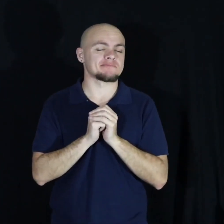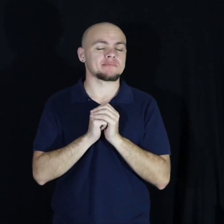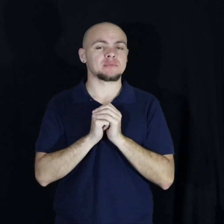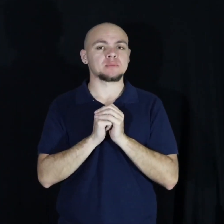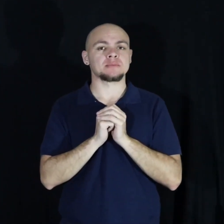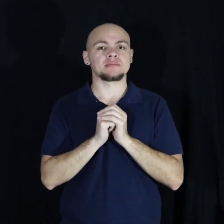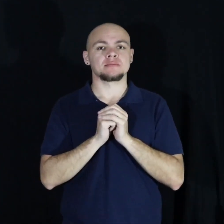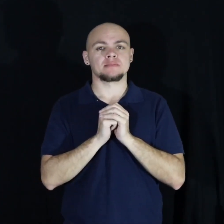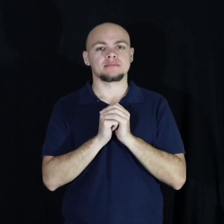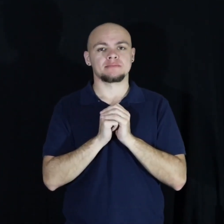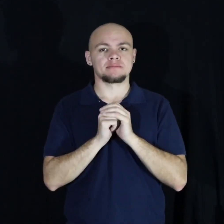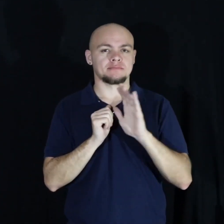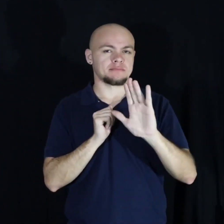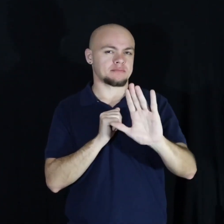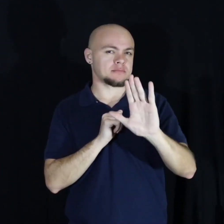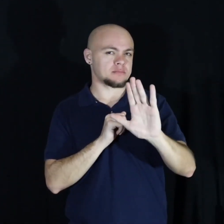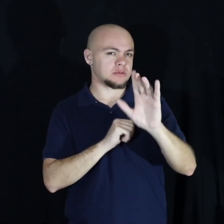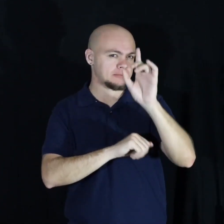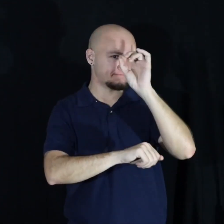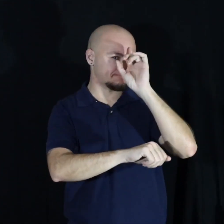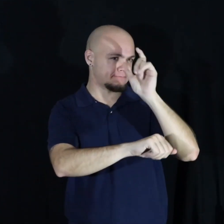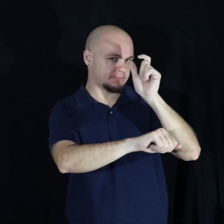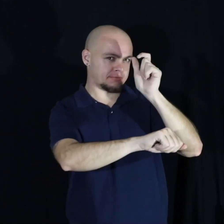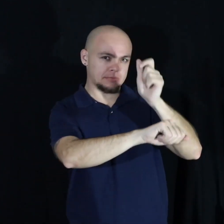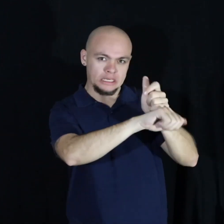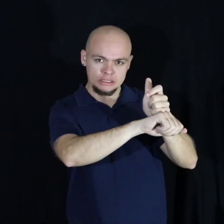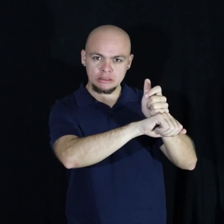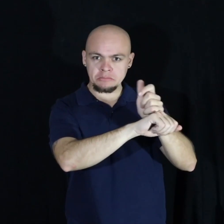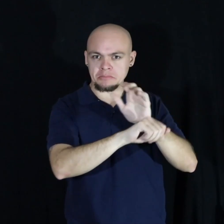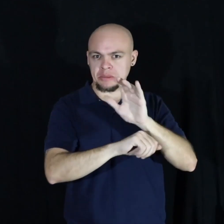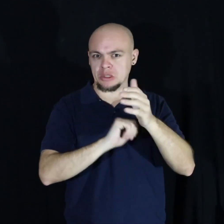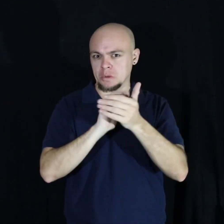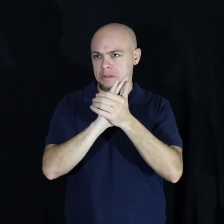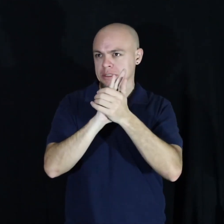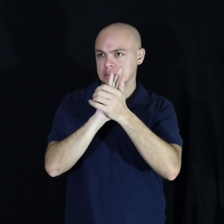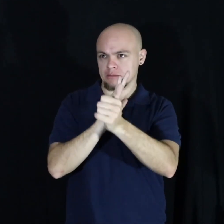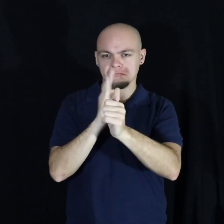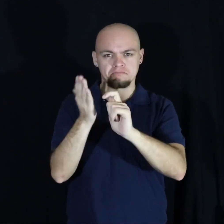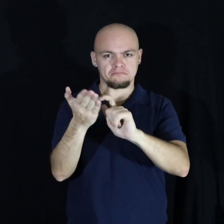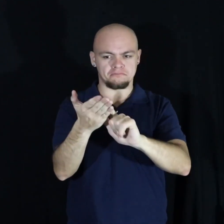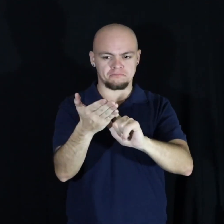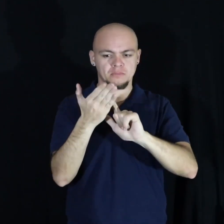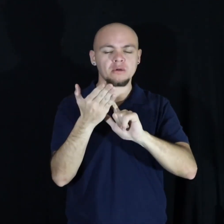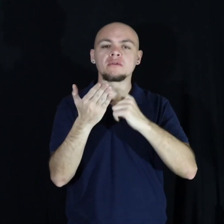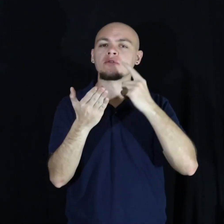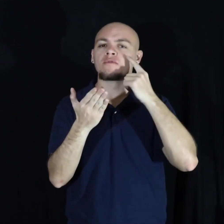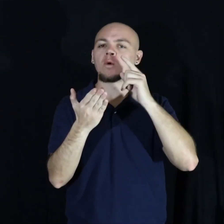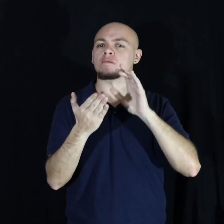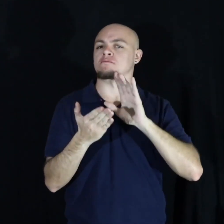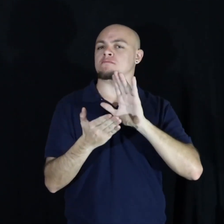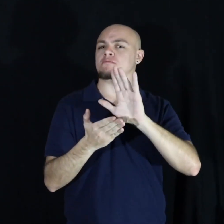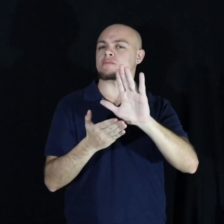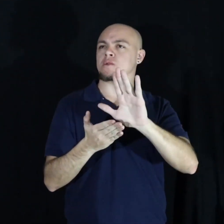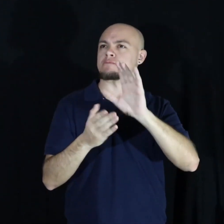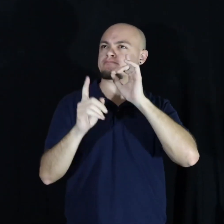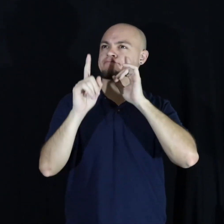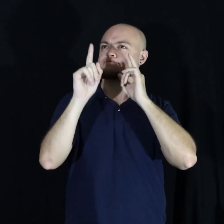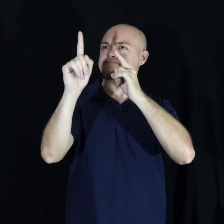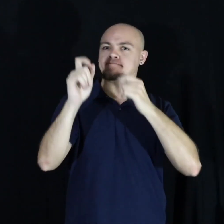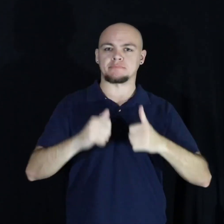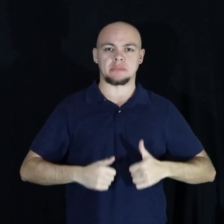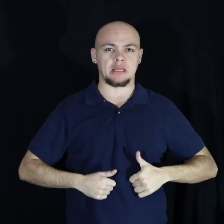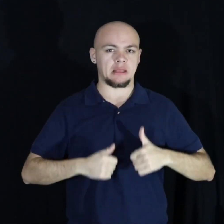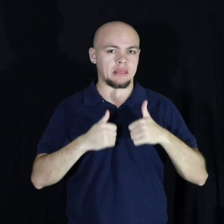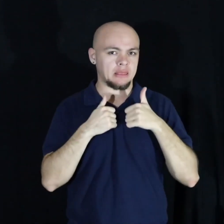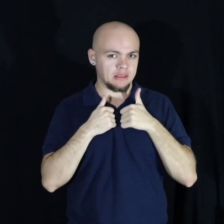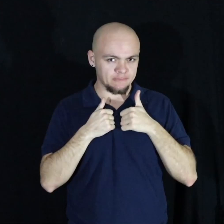developing the mindset and the skills necessary to achieve the life you want and